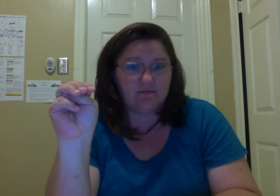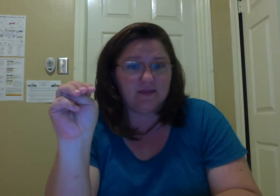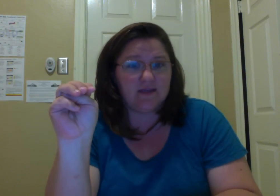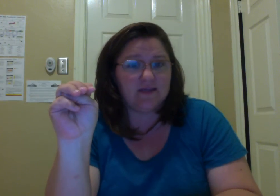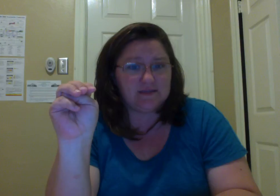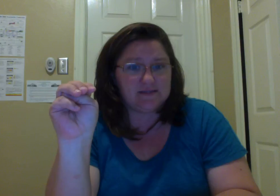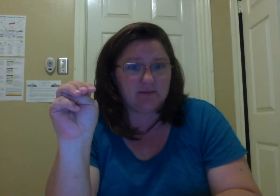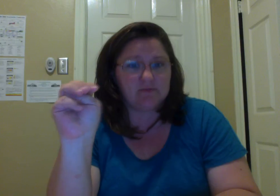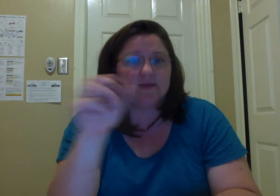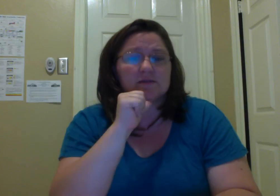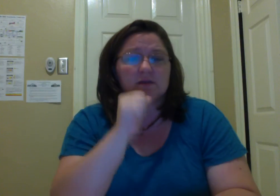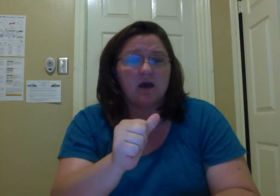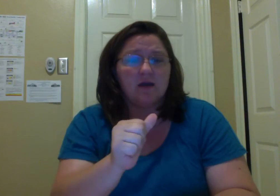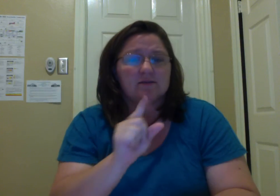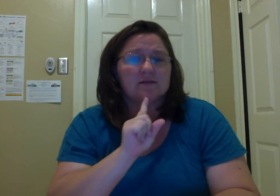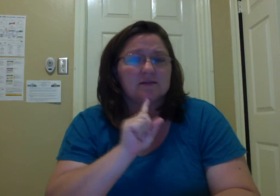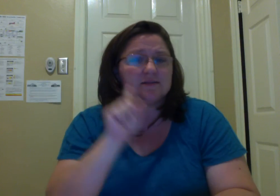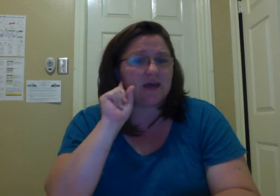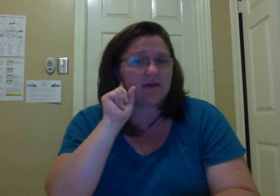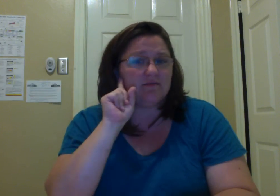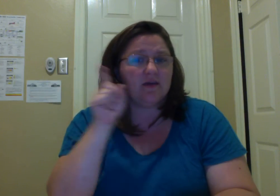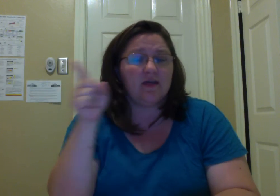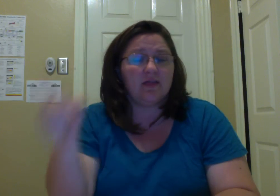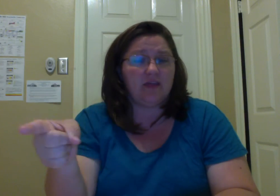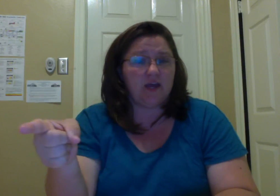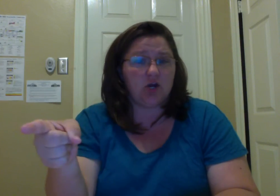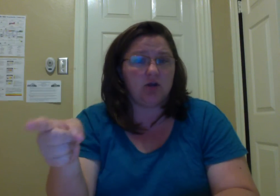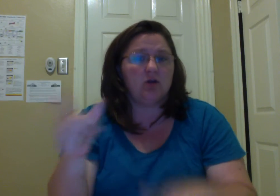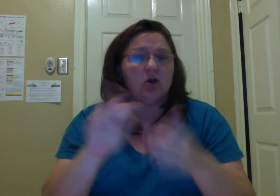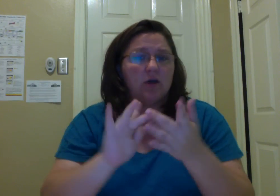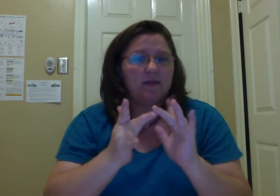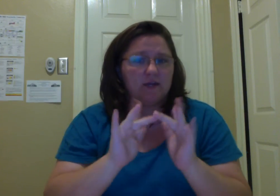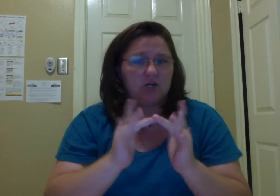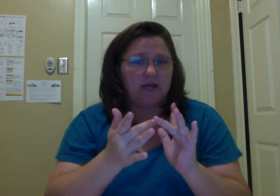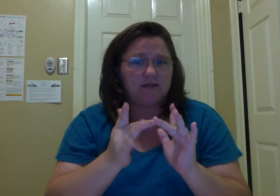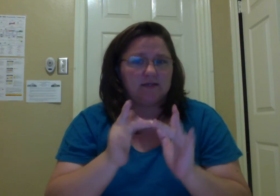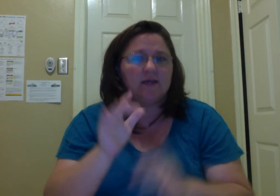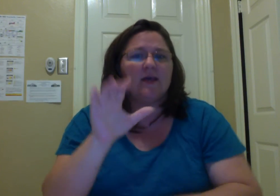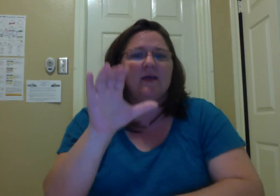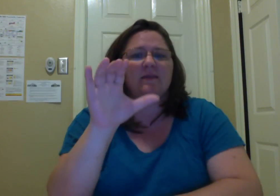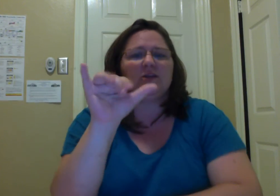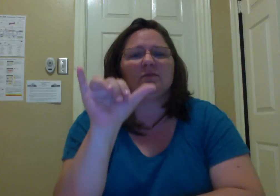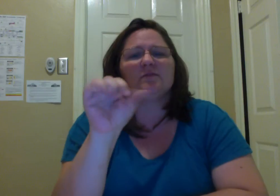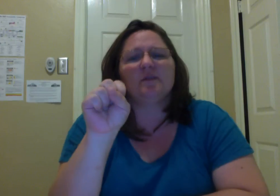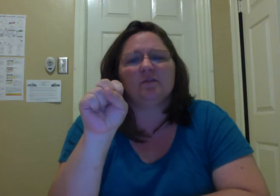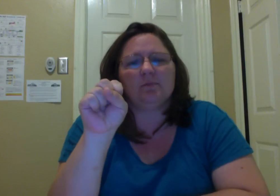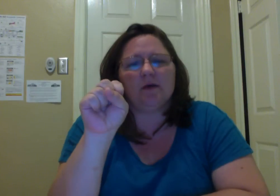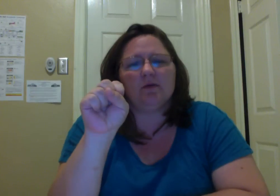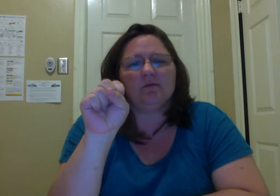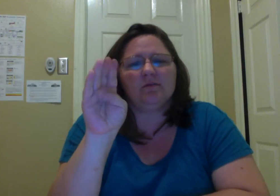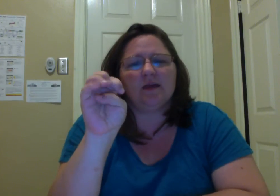in cyberspace, not deaf there on the internet. And then you would finger spell